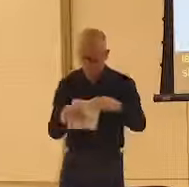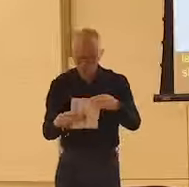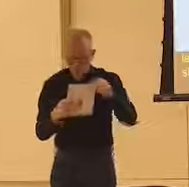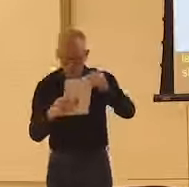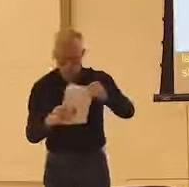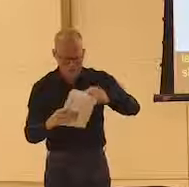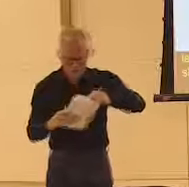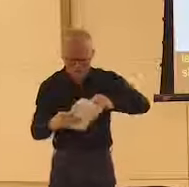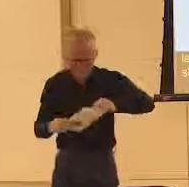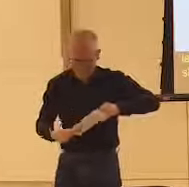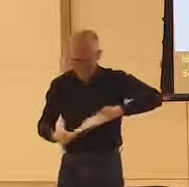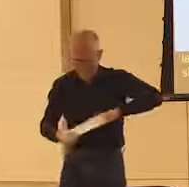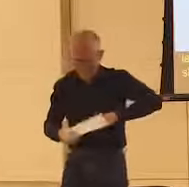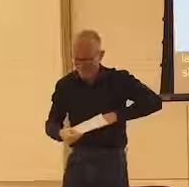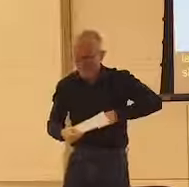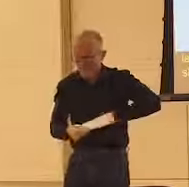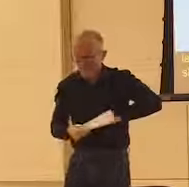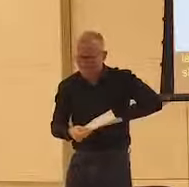of different foods.